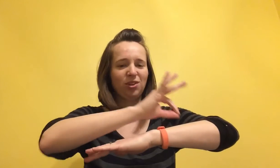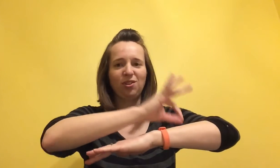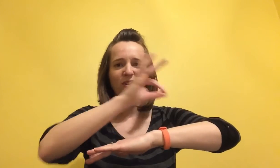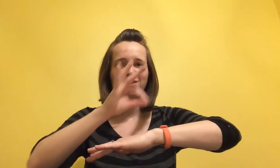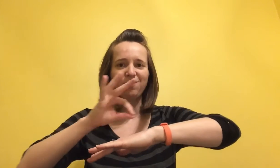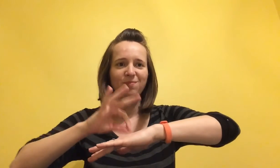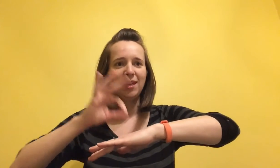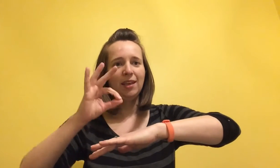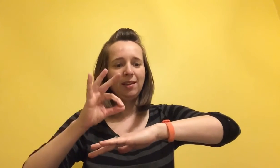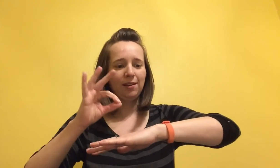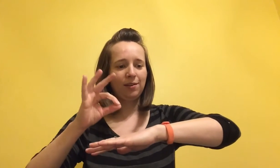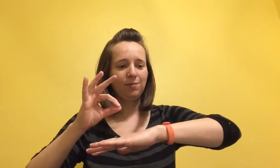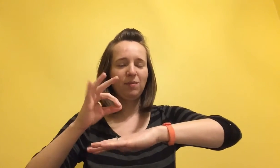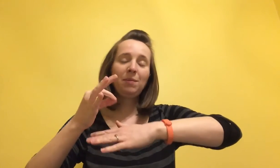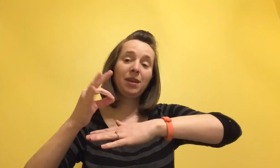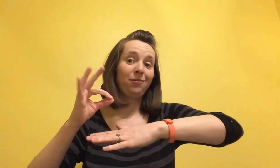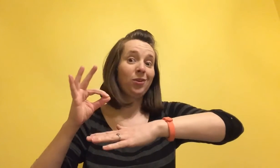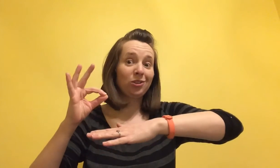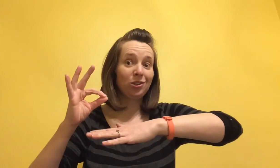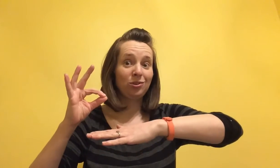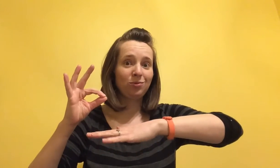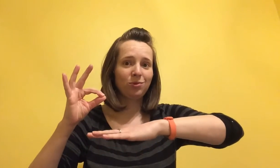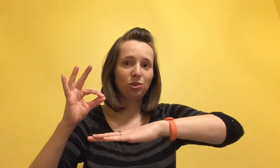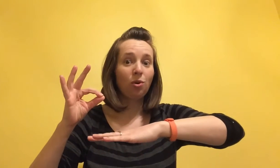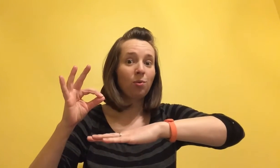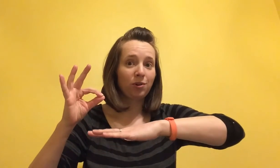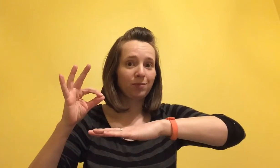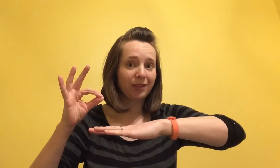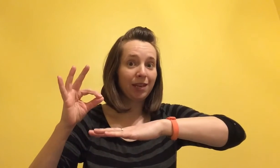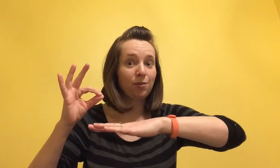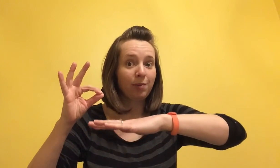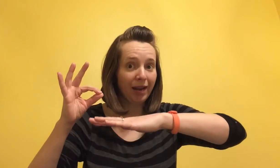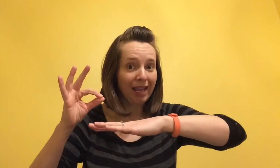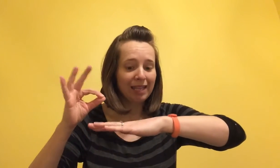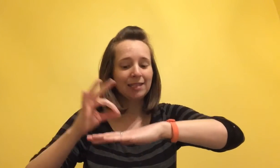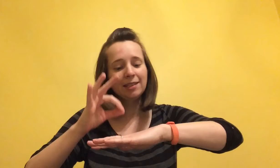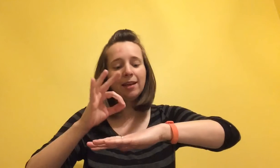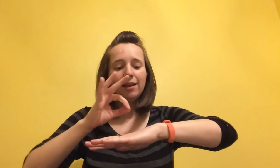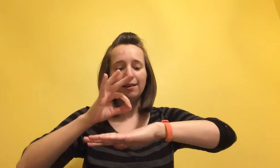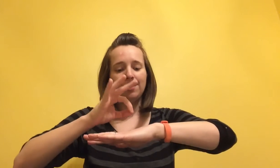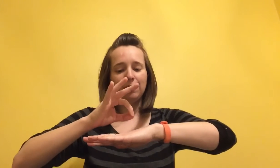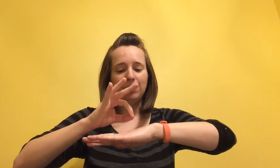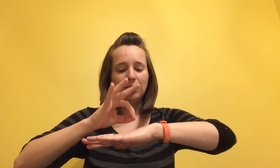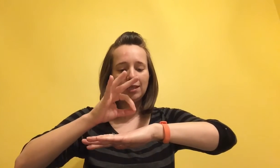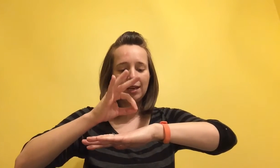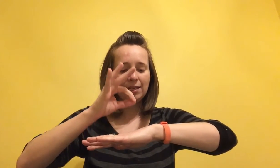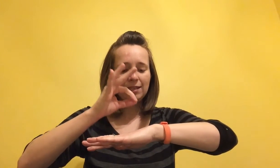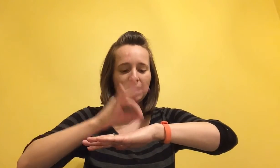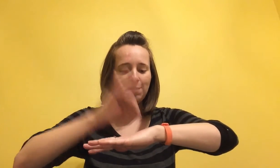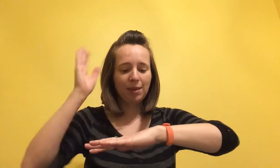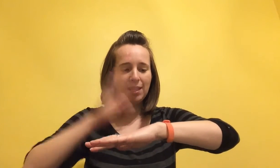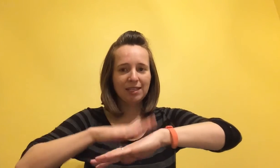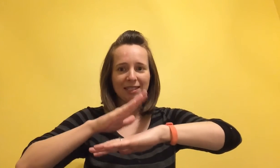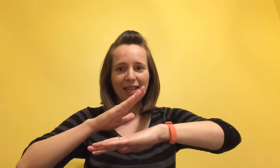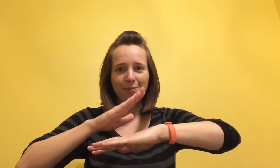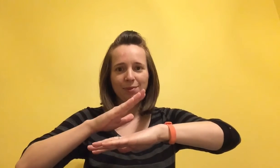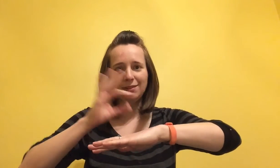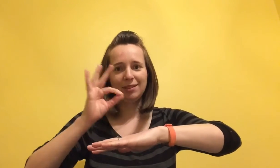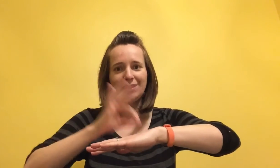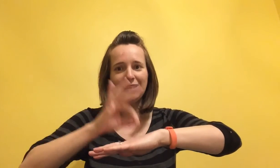your arm. Maybe if you actually do show where your mosquito bite is, you just kind of tap it and then slap. Tap